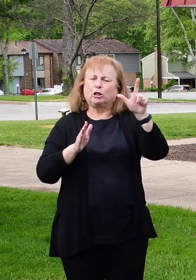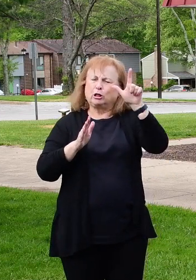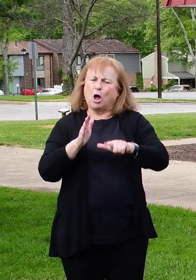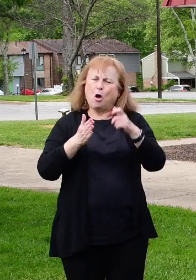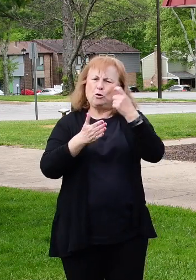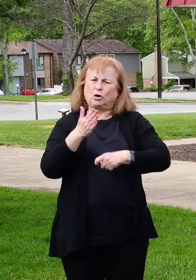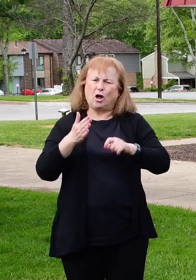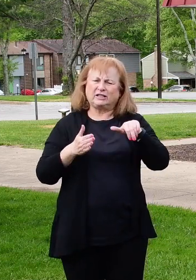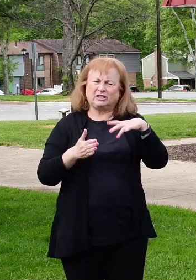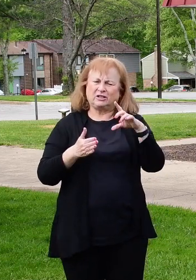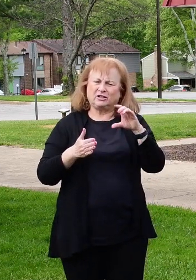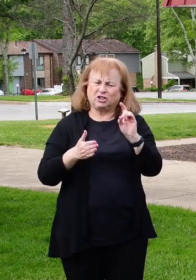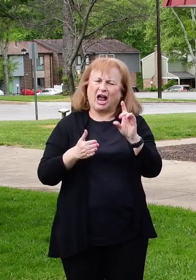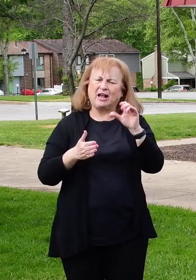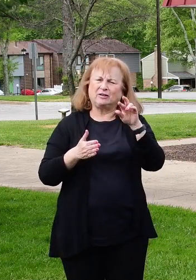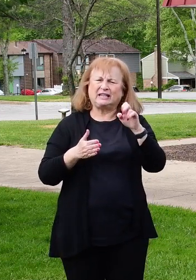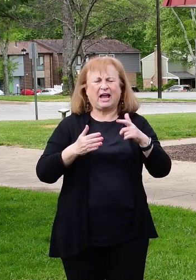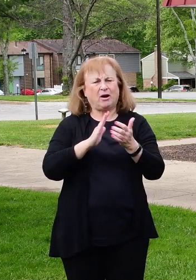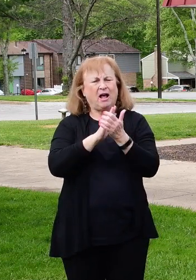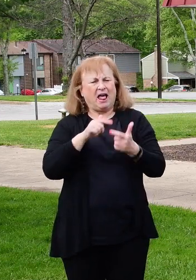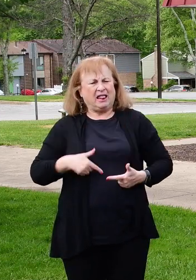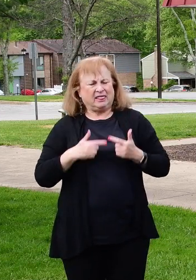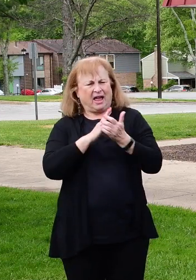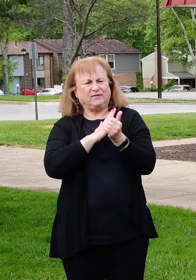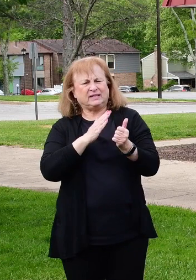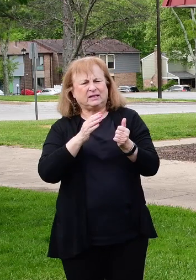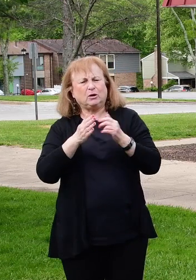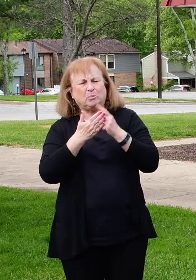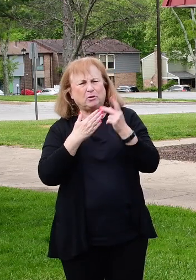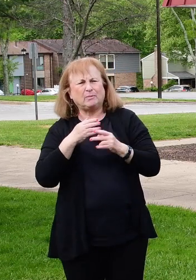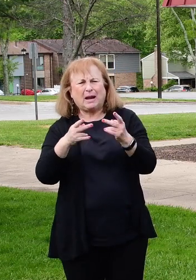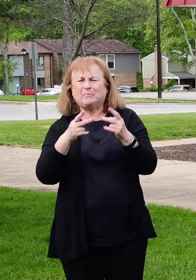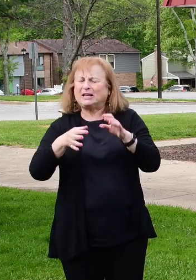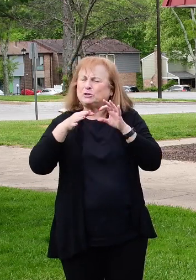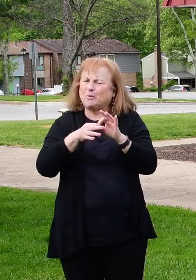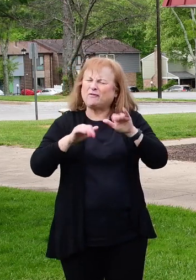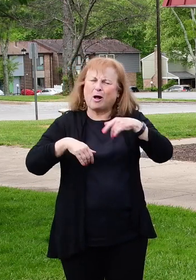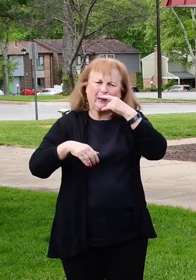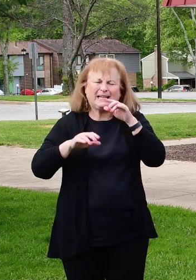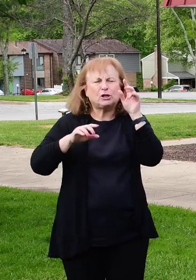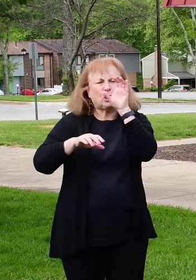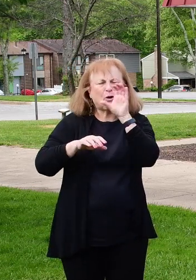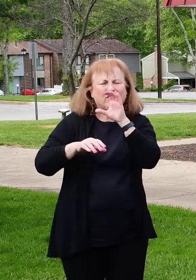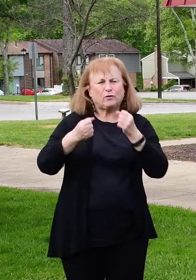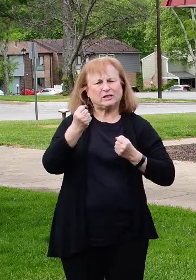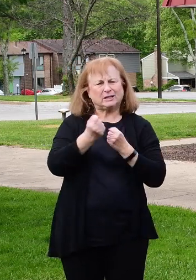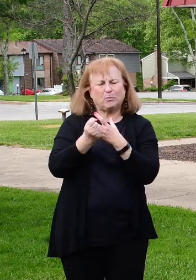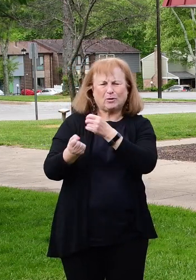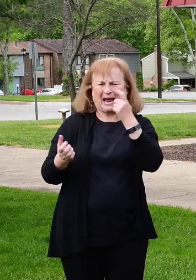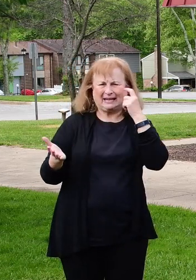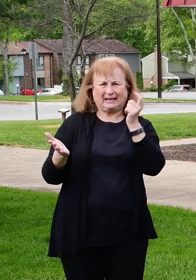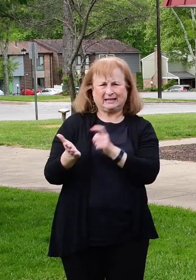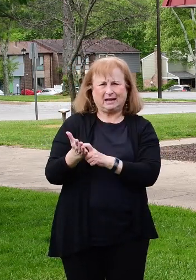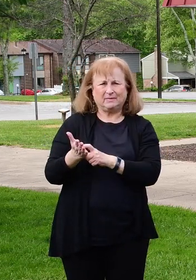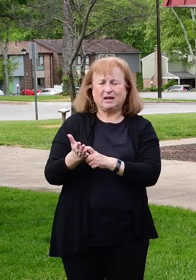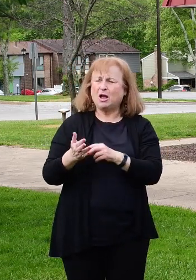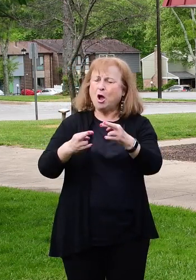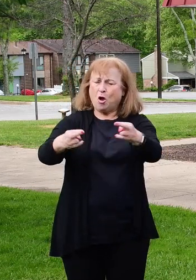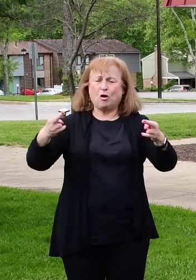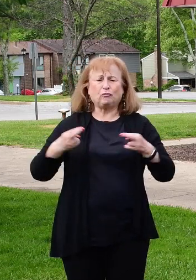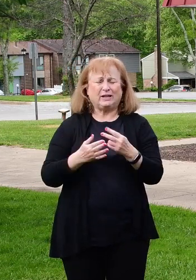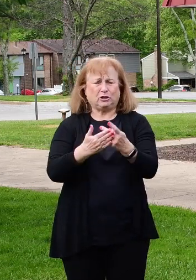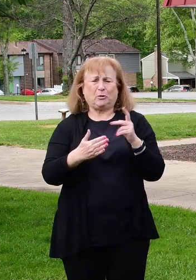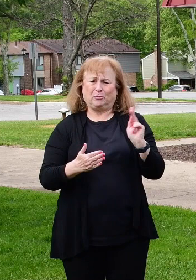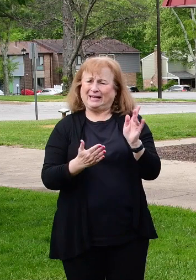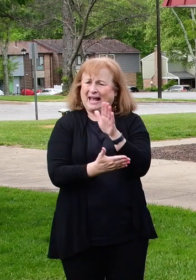child care life skill programs and a place to belong for all kids looking for support and acknowledgement. A regional